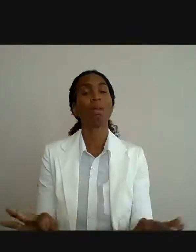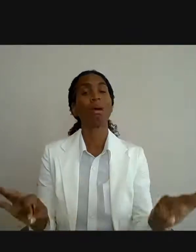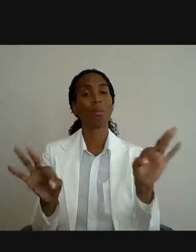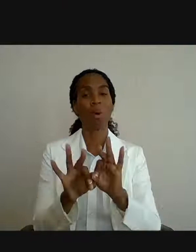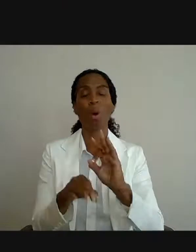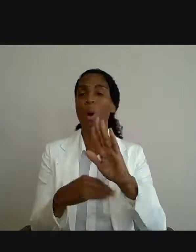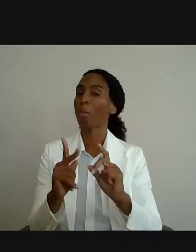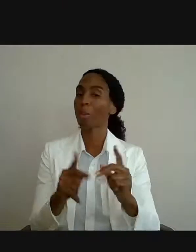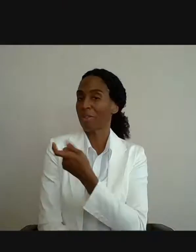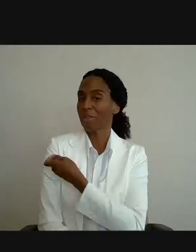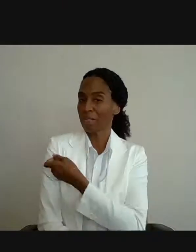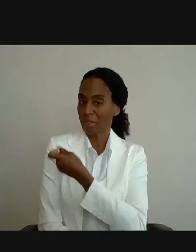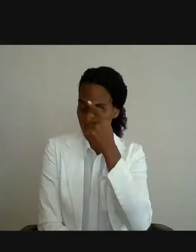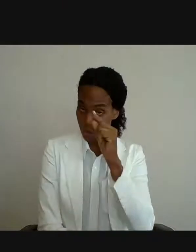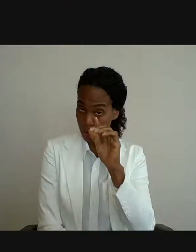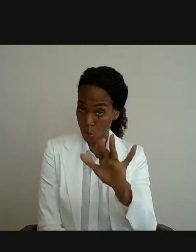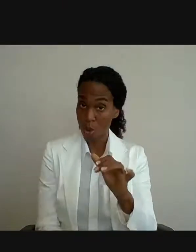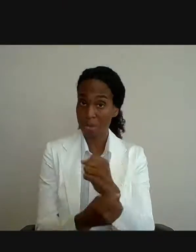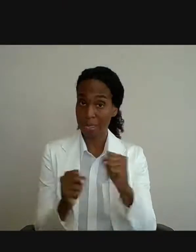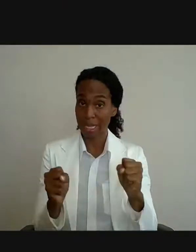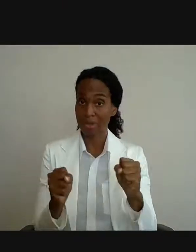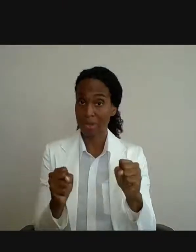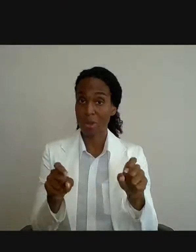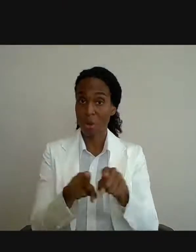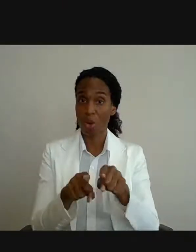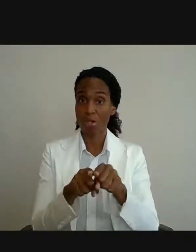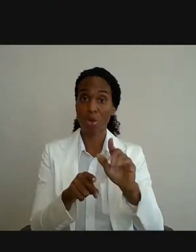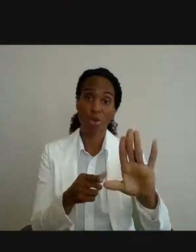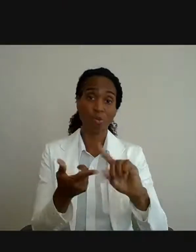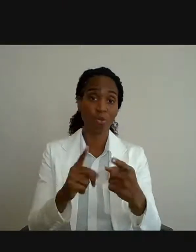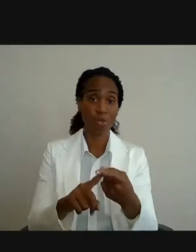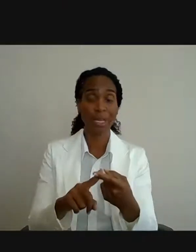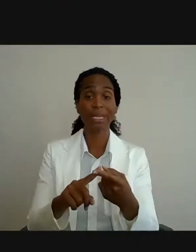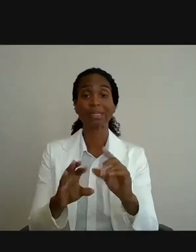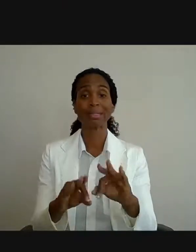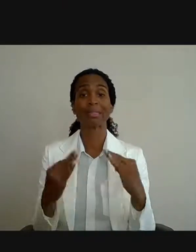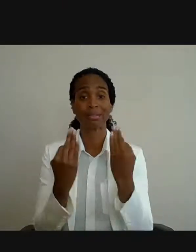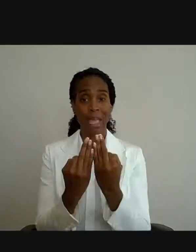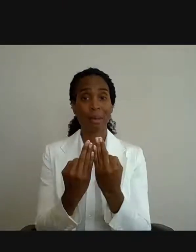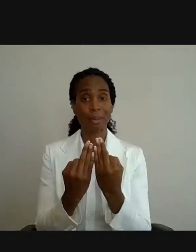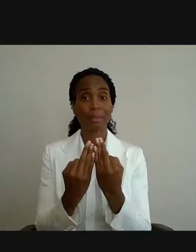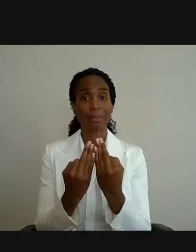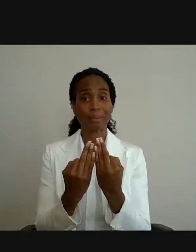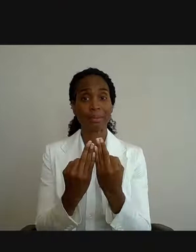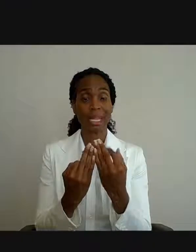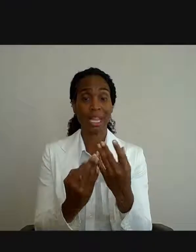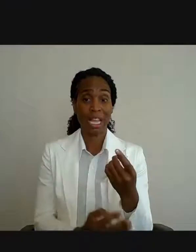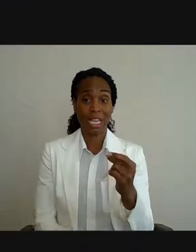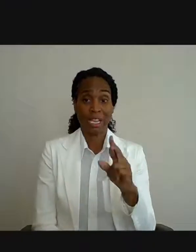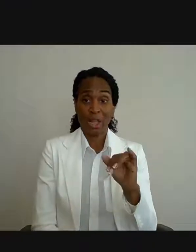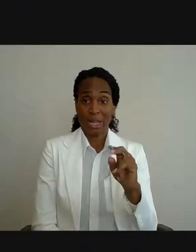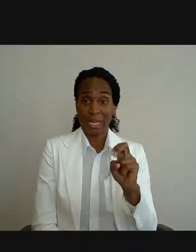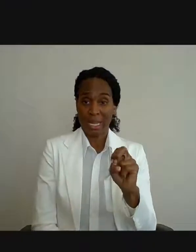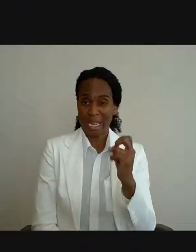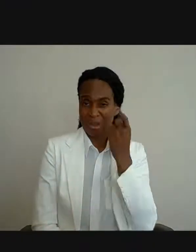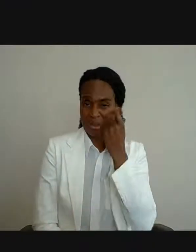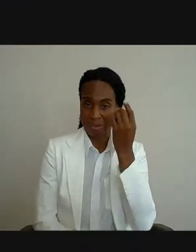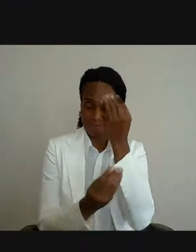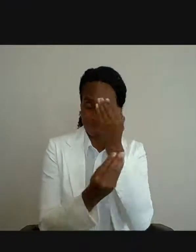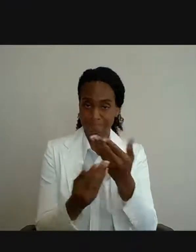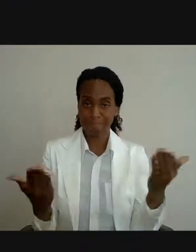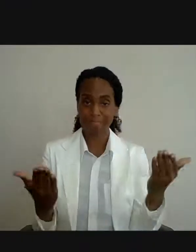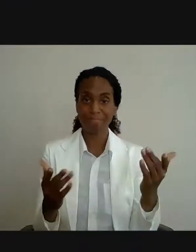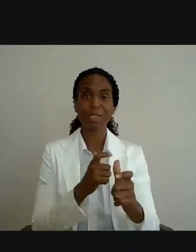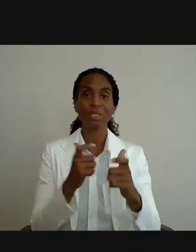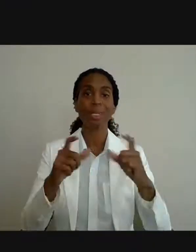for your safety, for the safety of your friends and your family. And as Dr. Caine has pointed out, there's a big